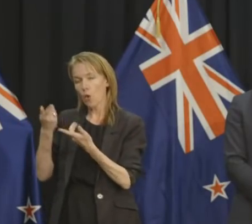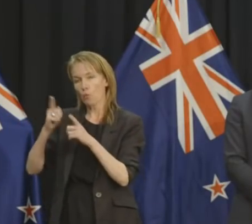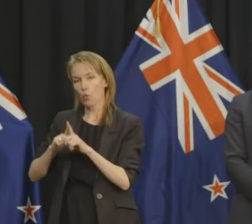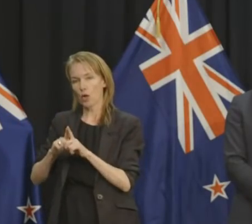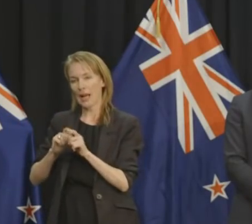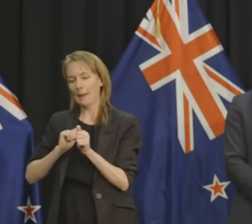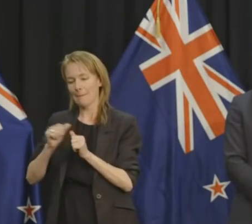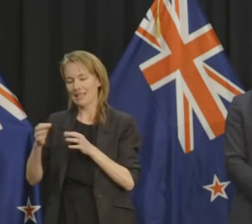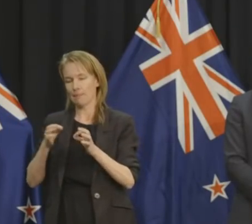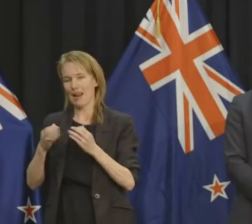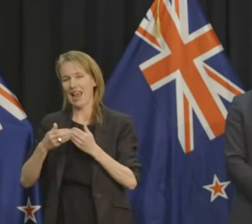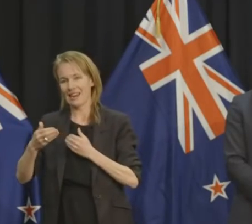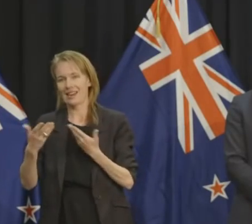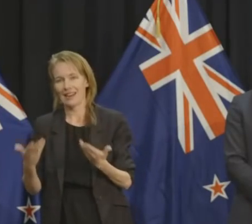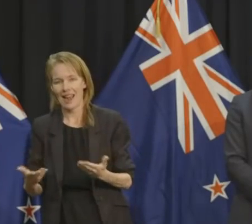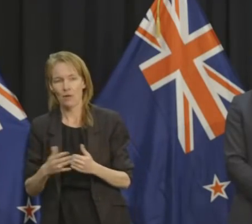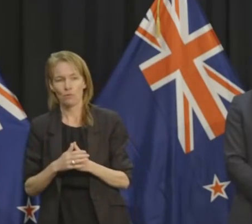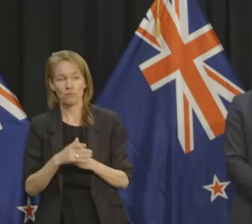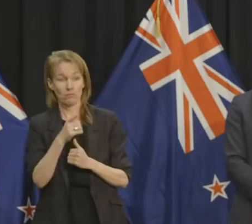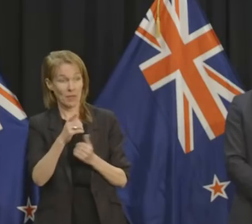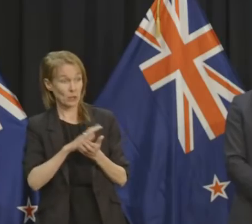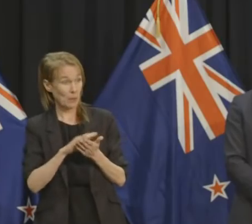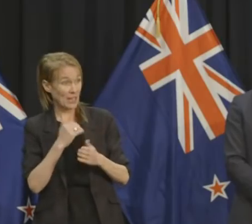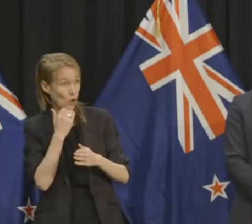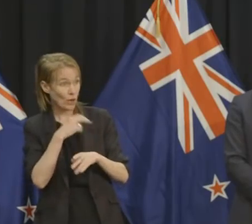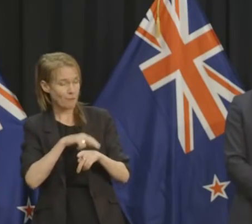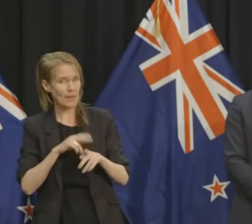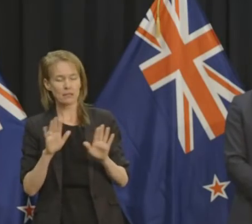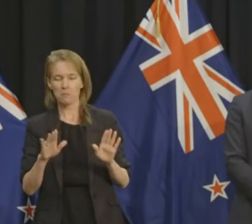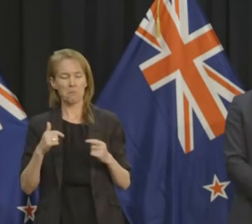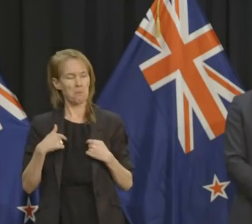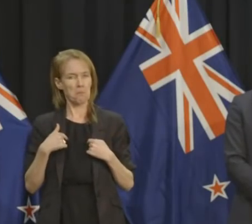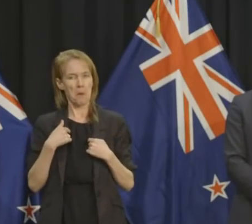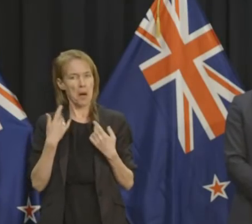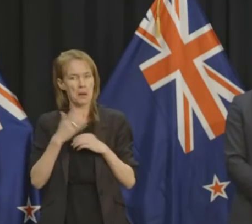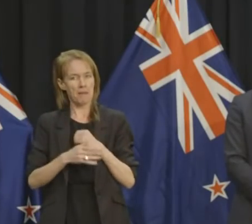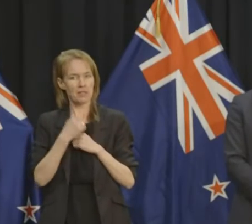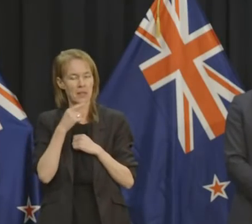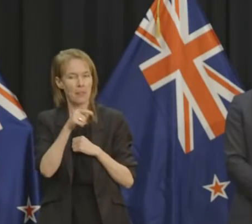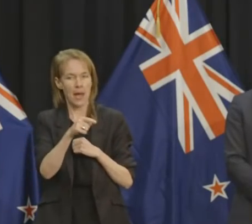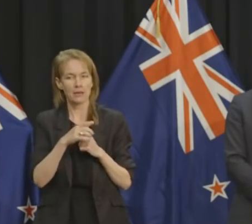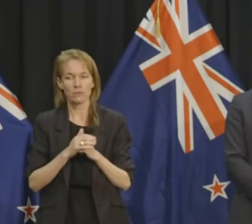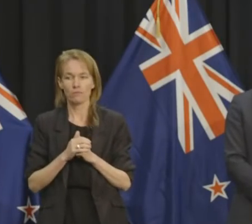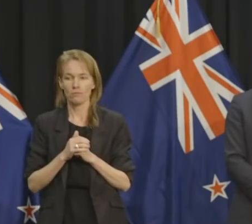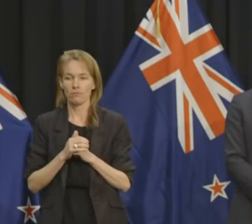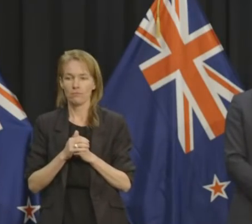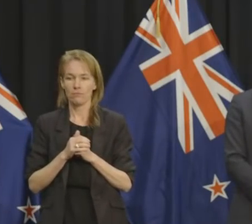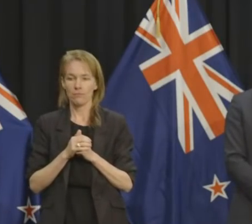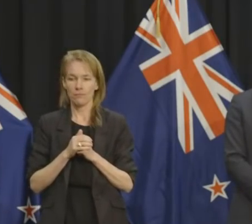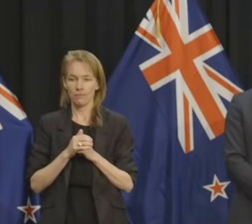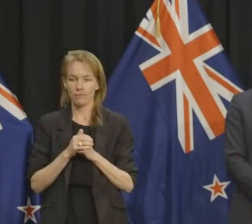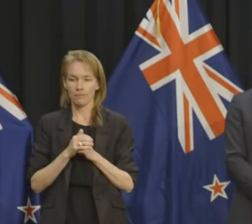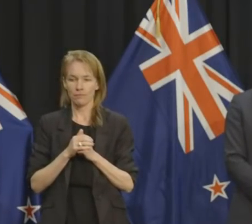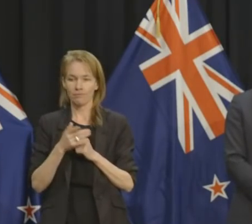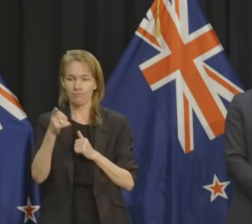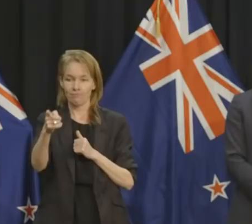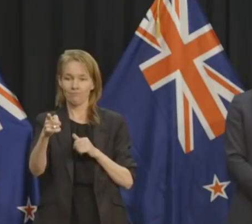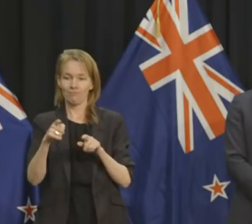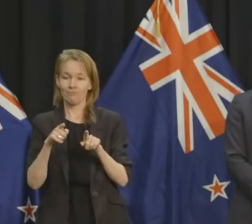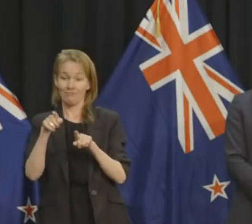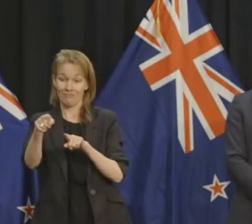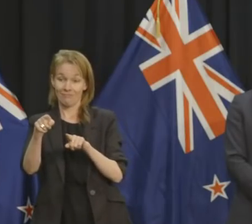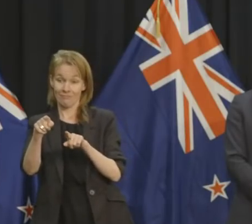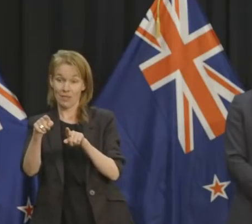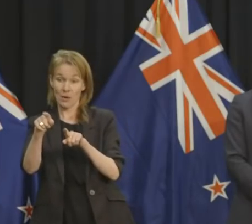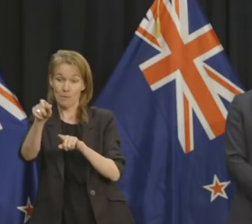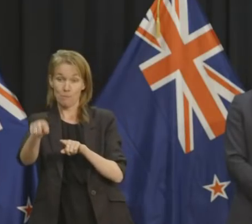don't have the resource. That's not what I've said. Do we know if this chap was planning to come back, or if he was planning to abscond? Do we know what his plans were? Well, the information that we